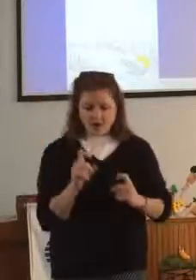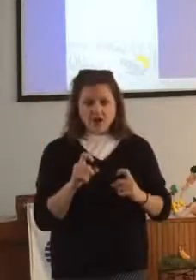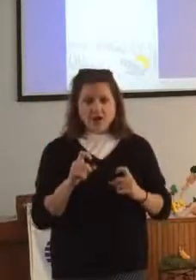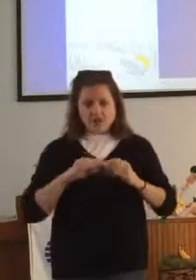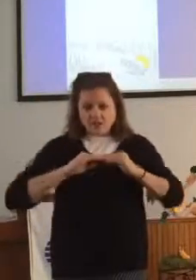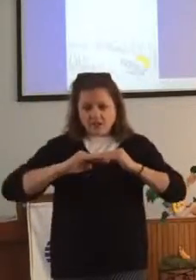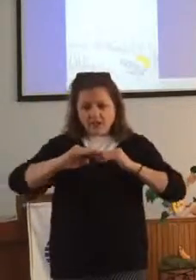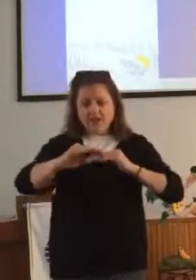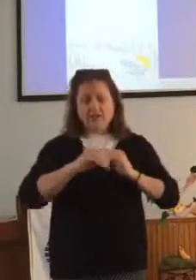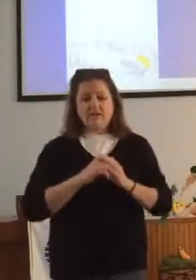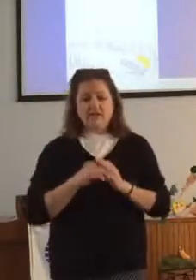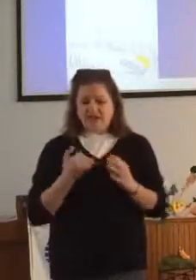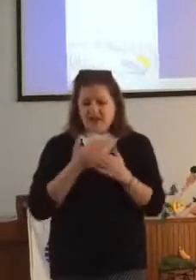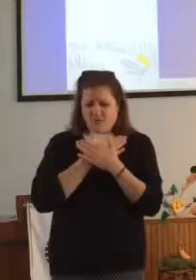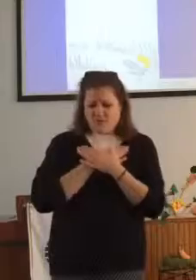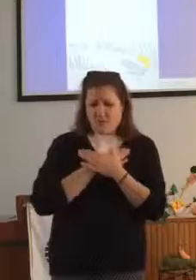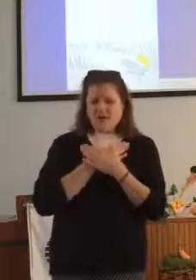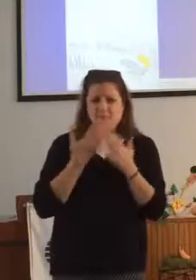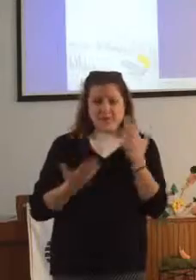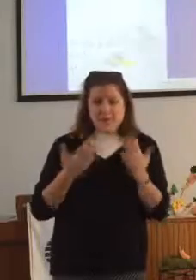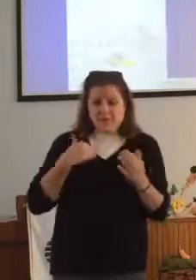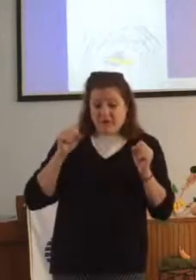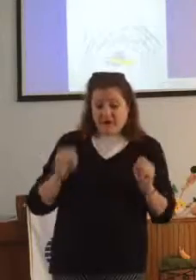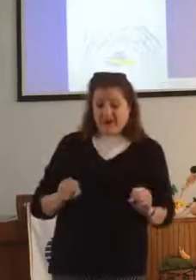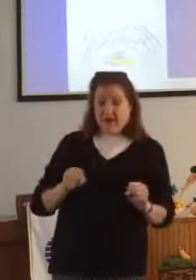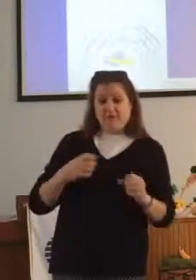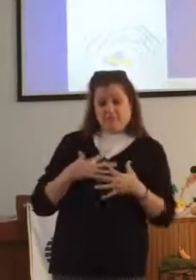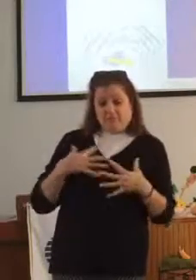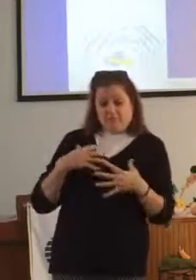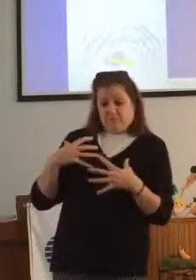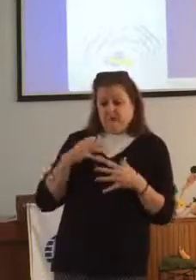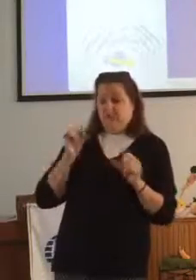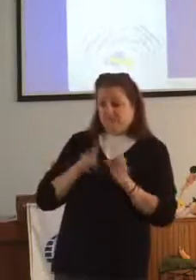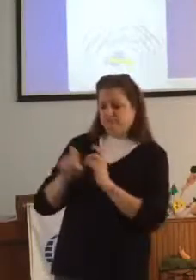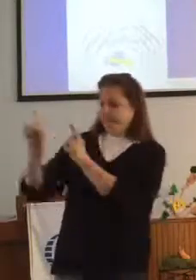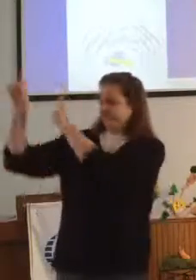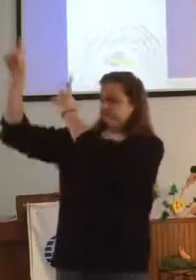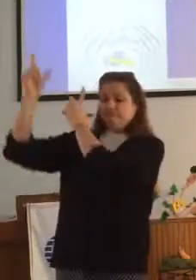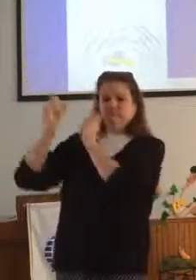we've rested, the two of us could make it up to the top.